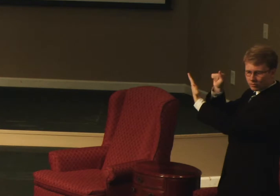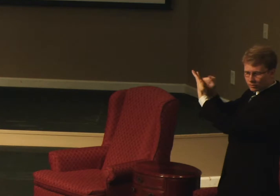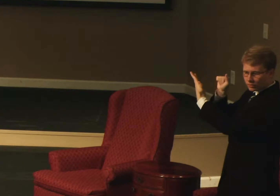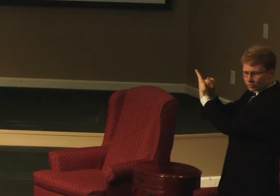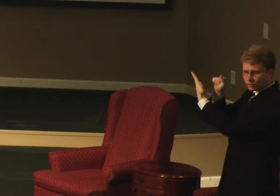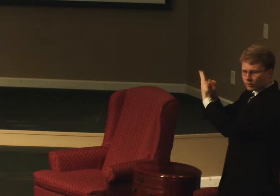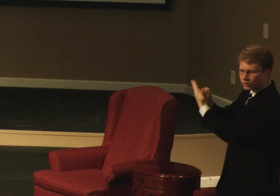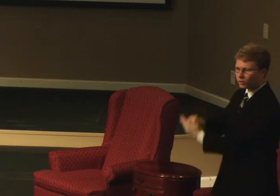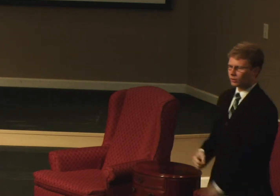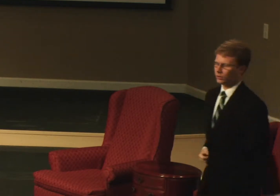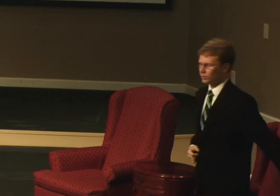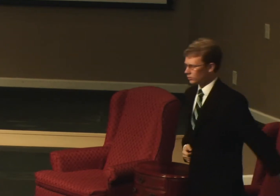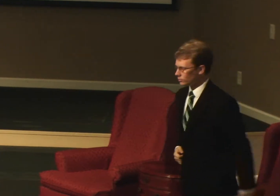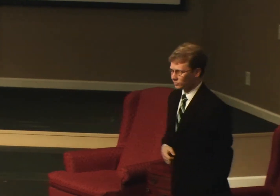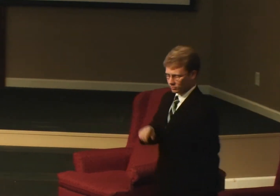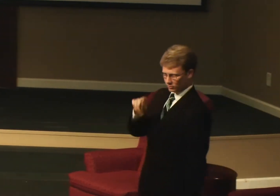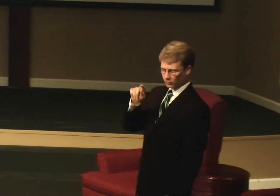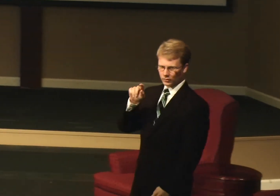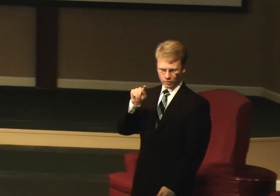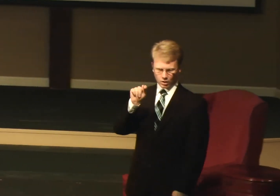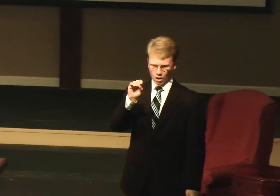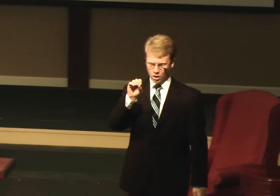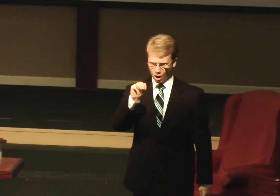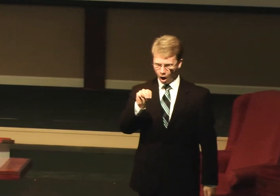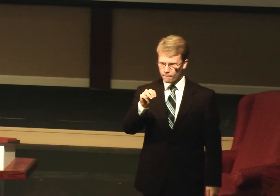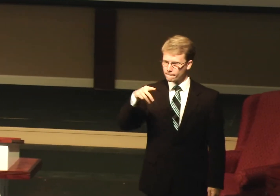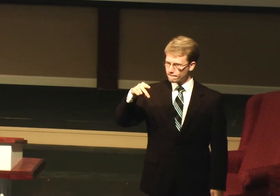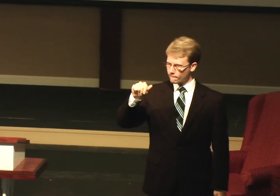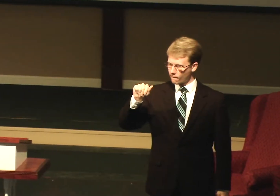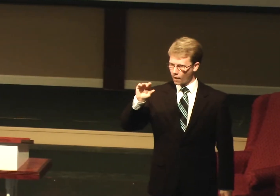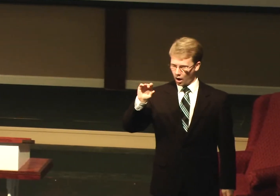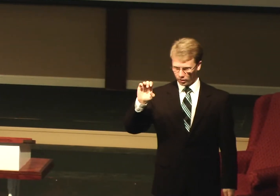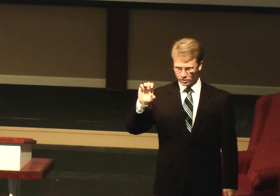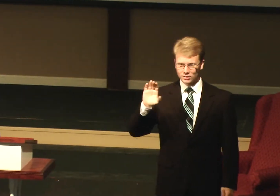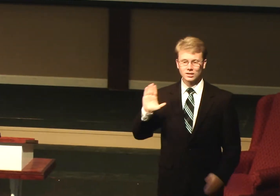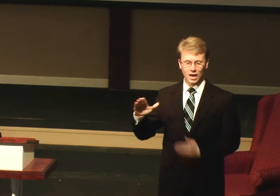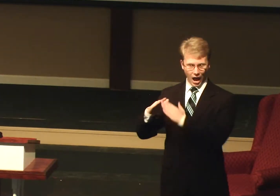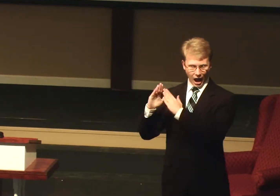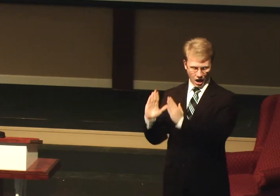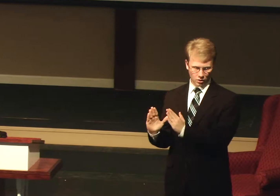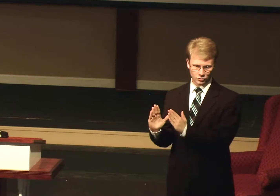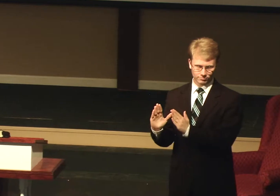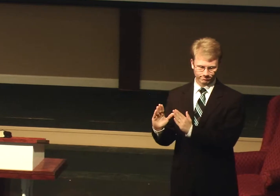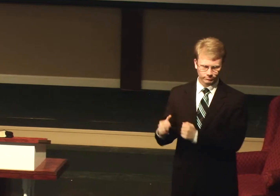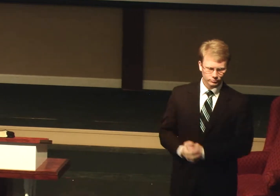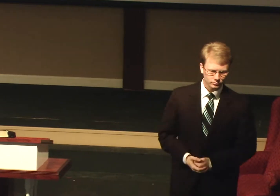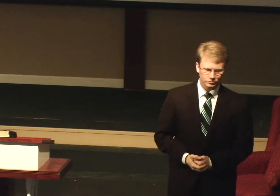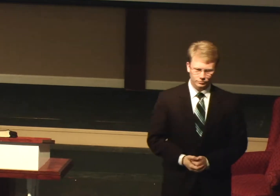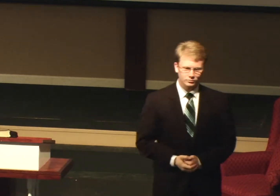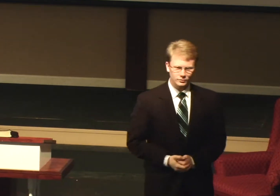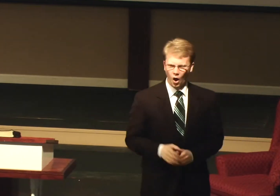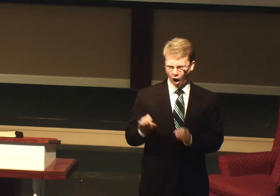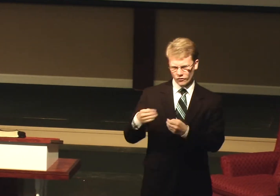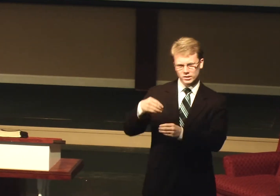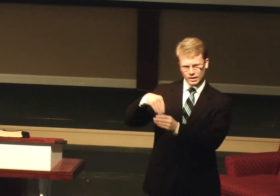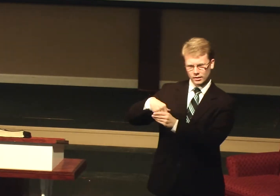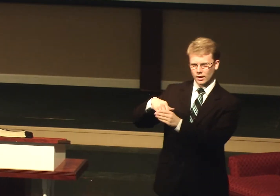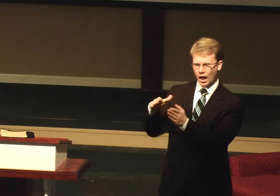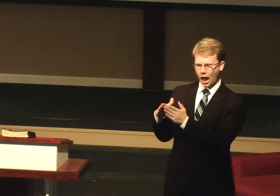door. While they're praying, and Brother Tom Pace, there at his house, his